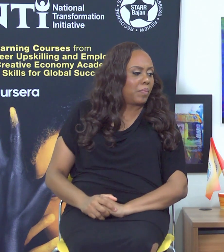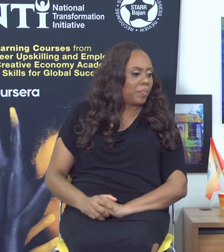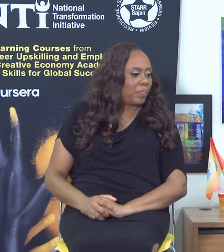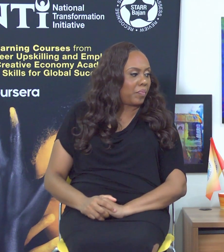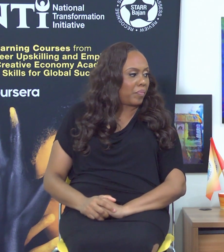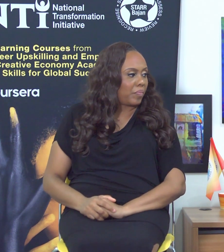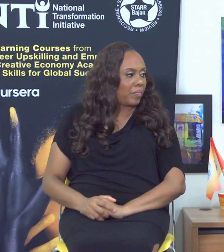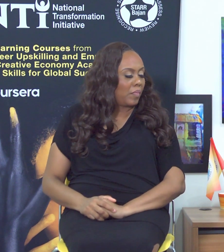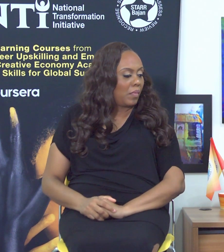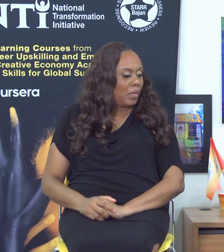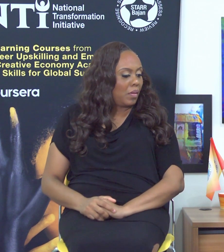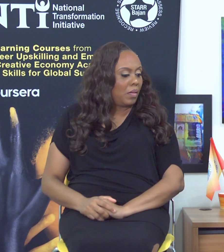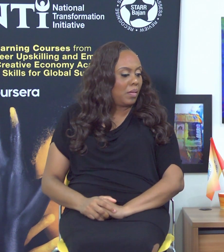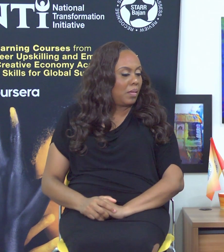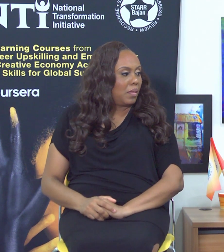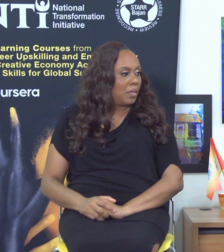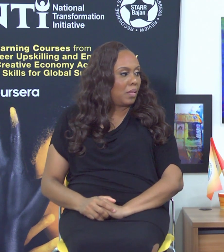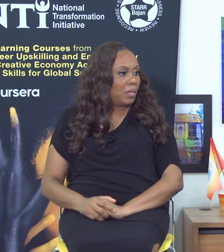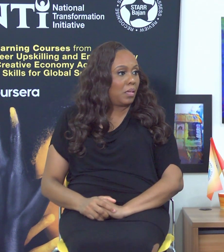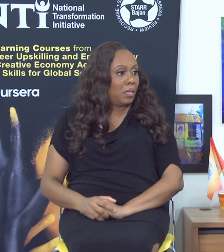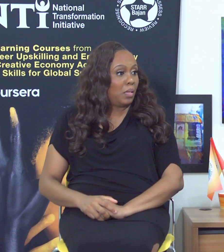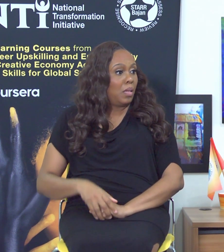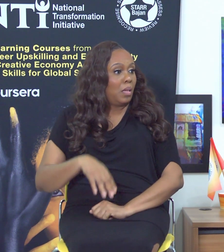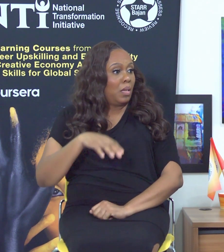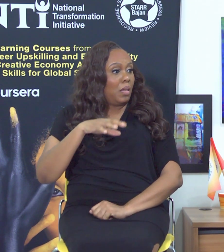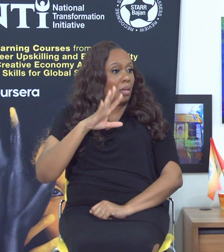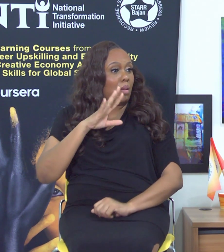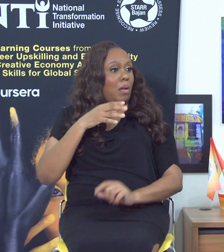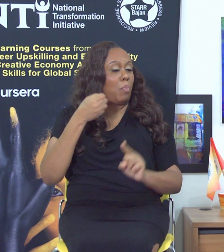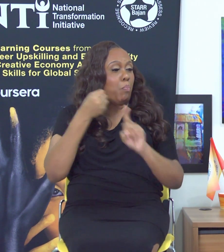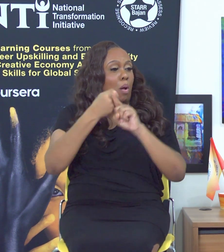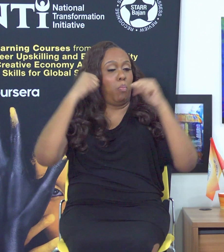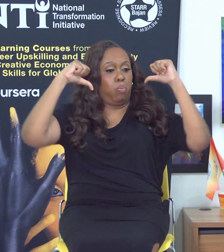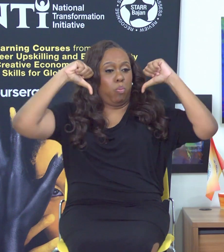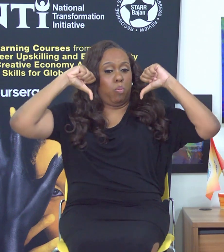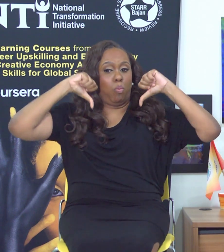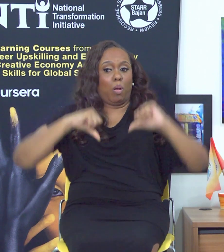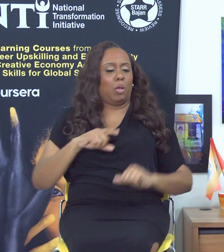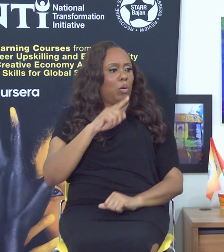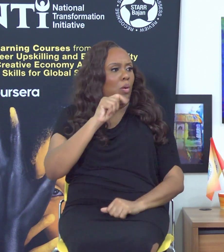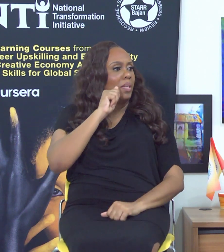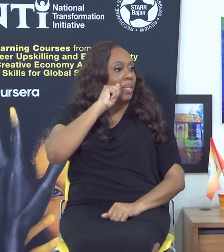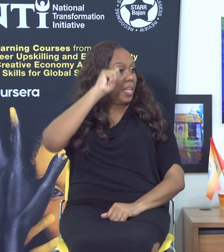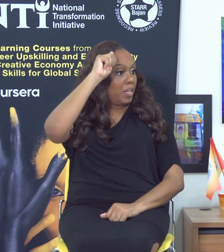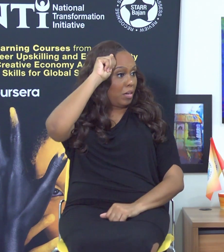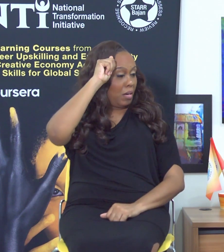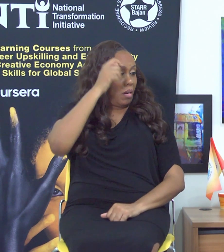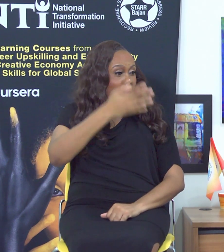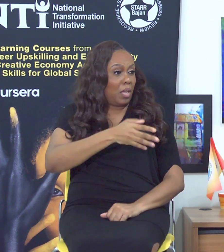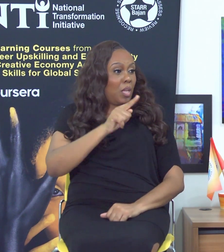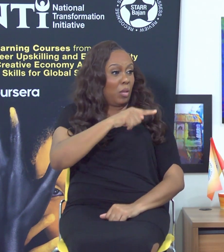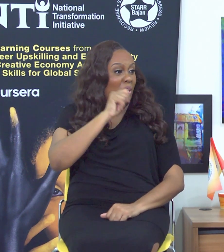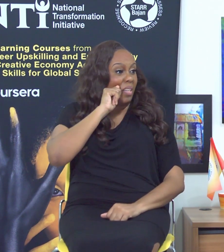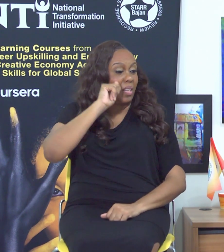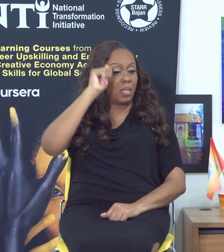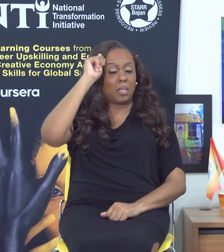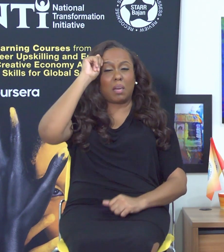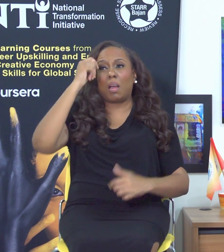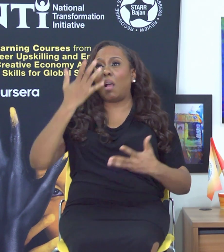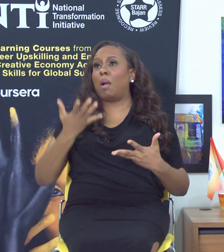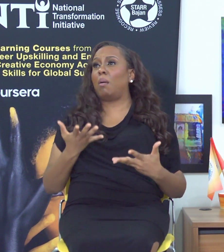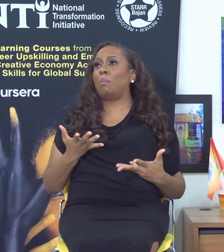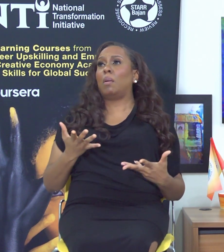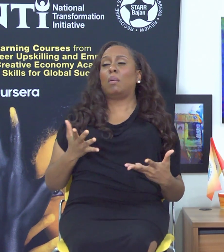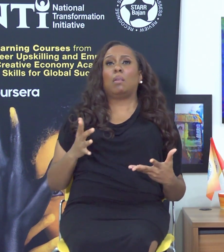Okay, so you lost your hearing in your early teens. When one is in their early teens, it is already